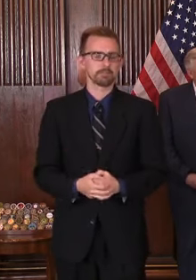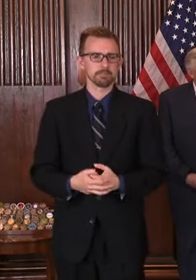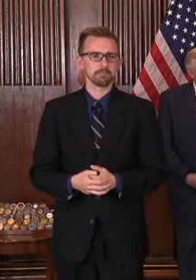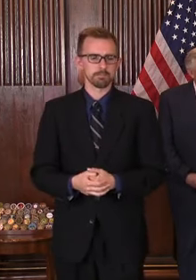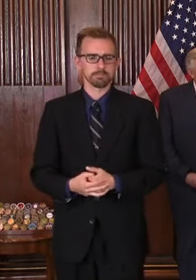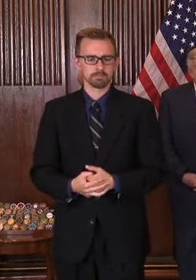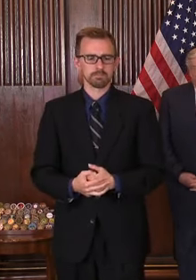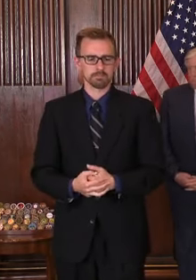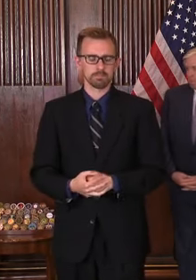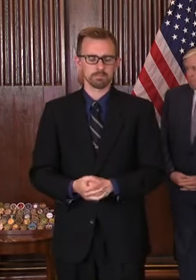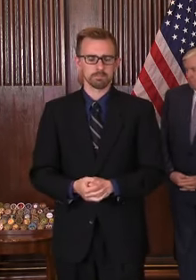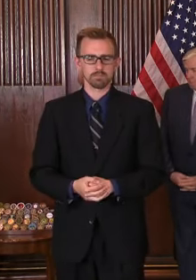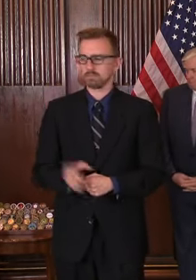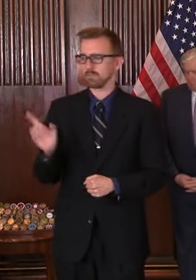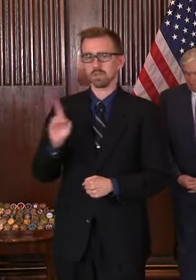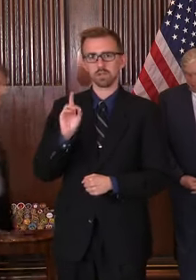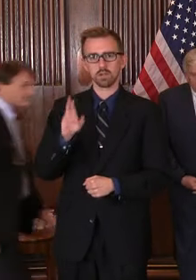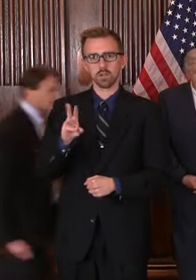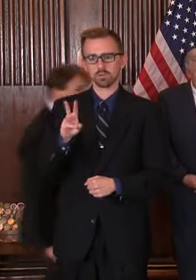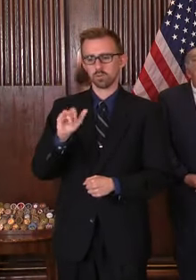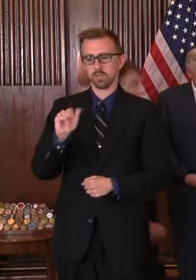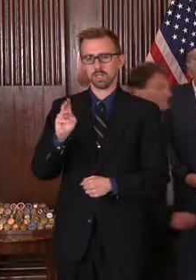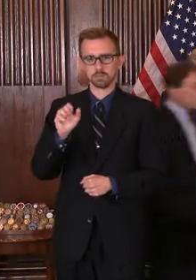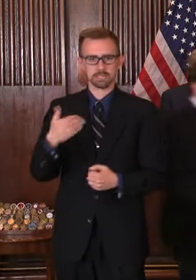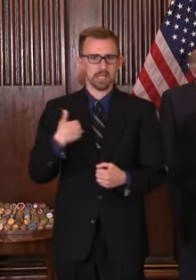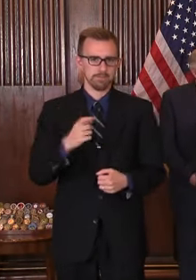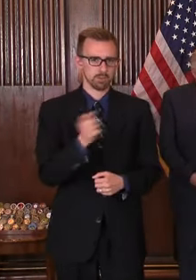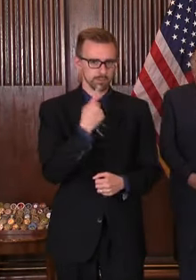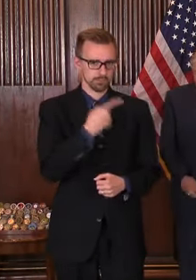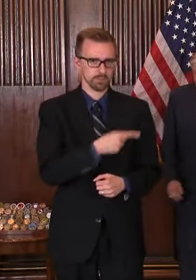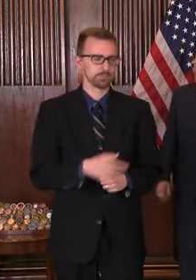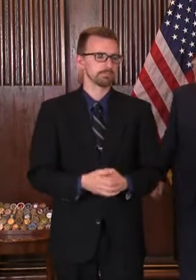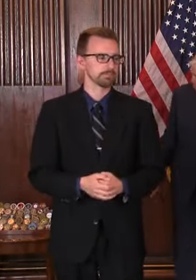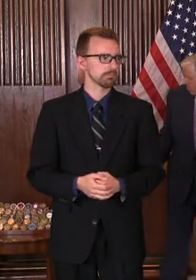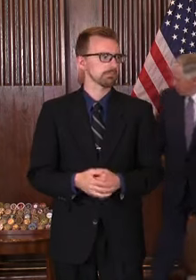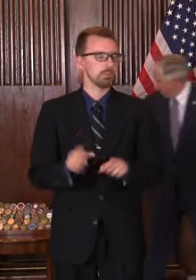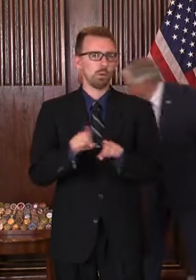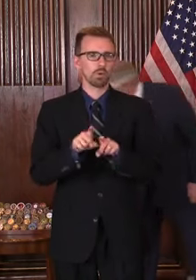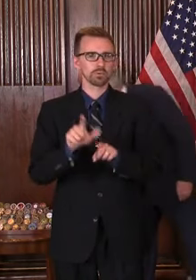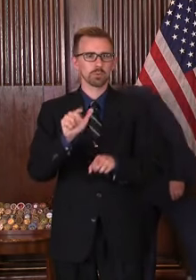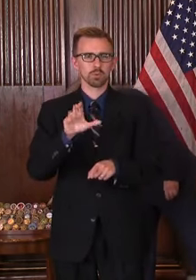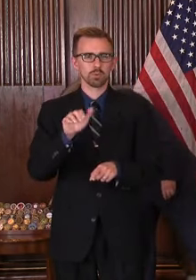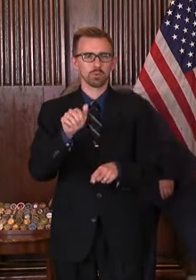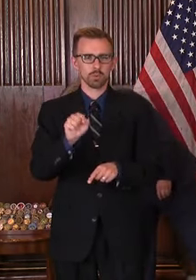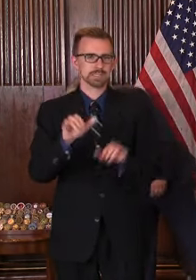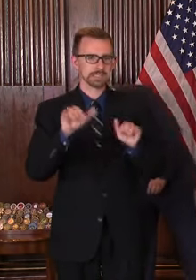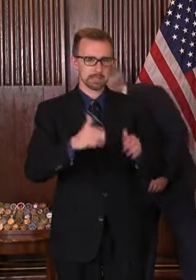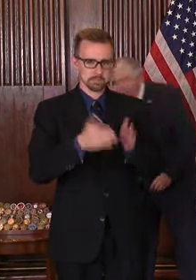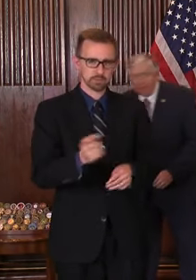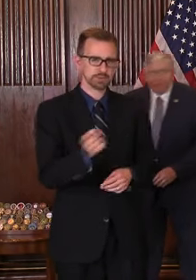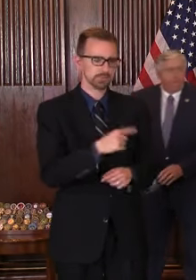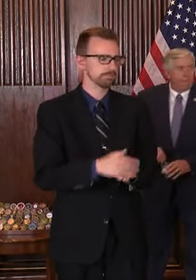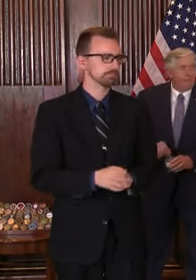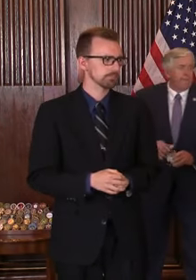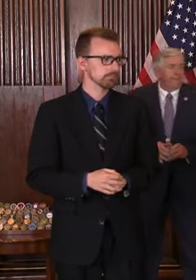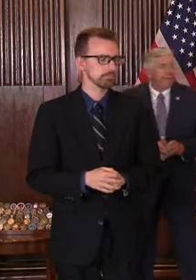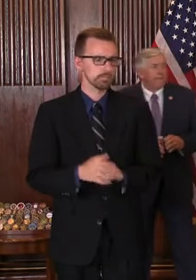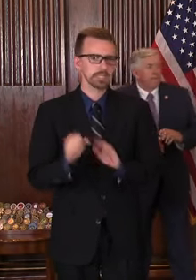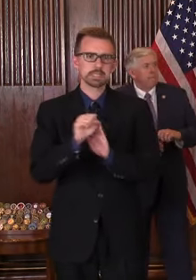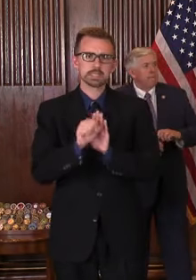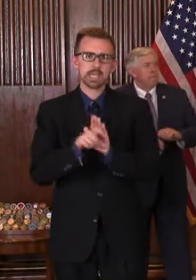Dr. Williams, I have a few questions for you. This question is also from Lucas Geisler, ABC 17. What does the state need to